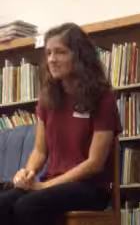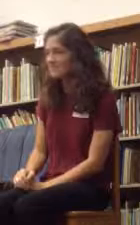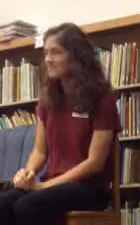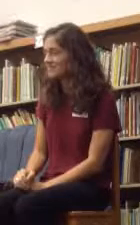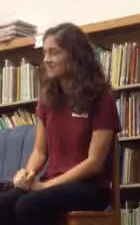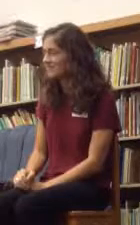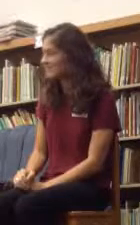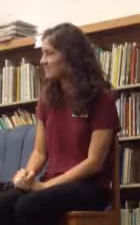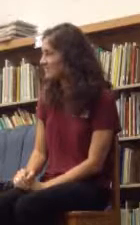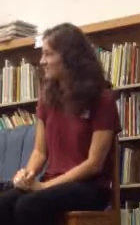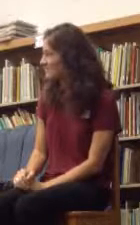Hands down.